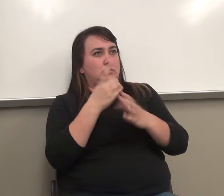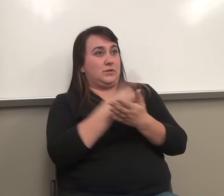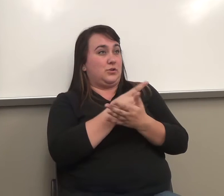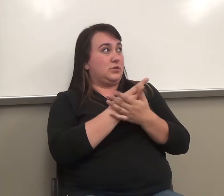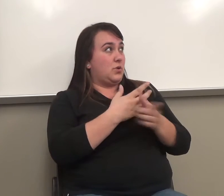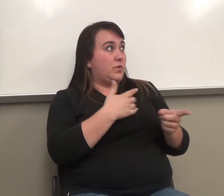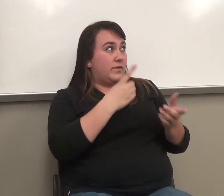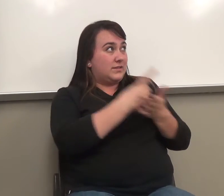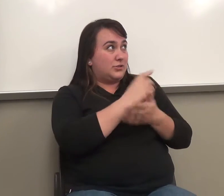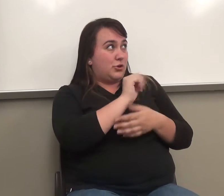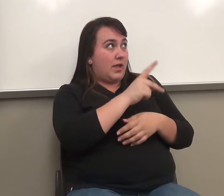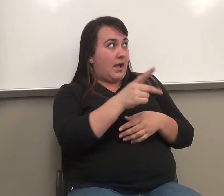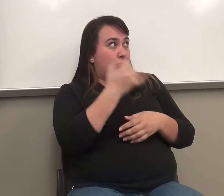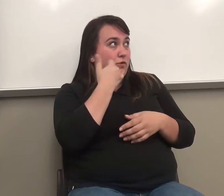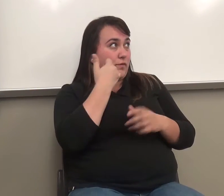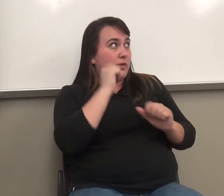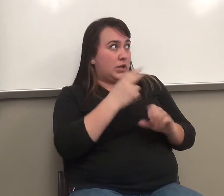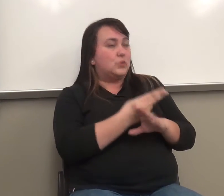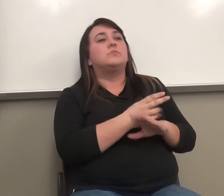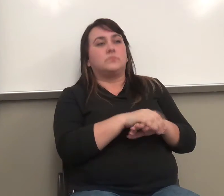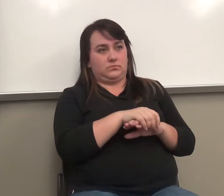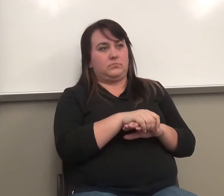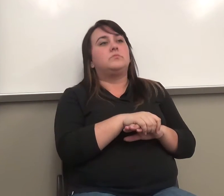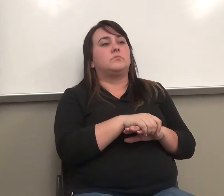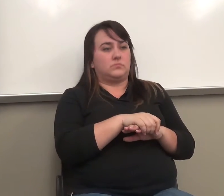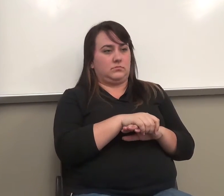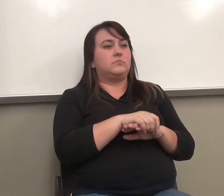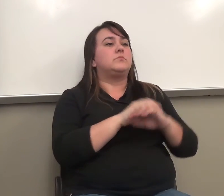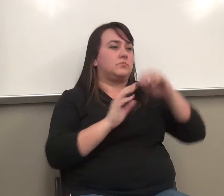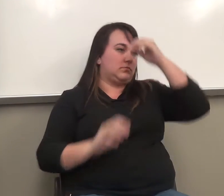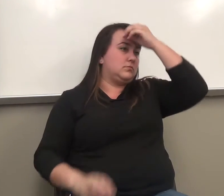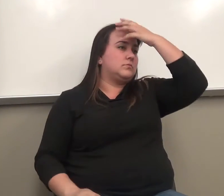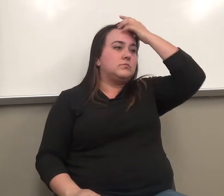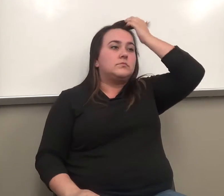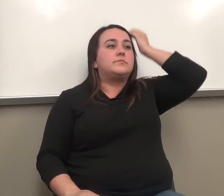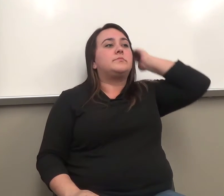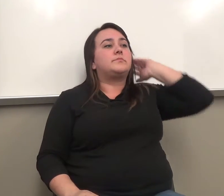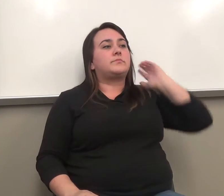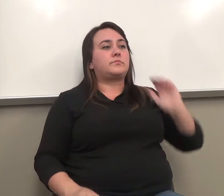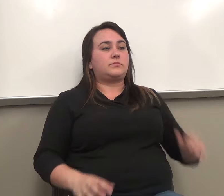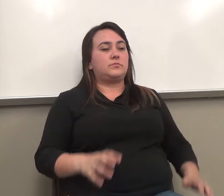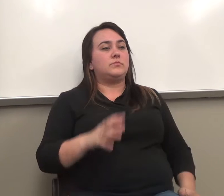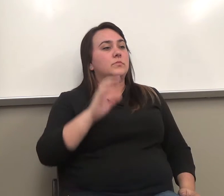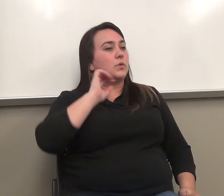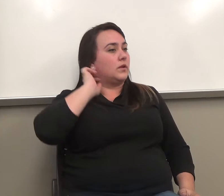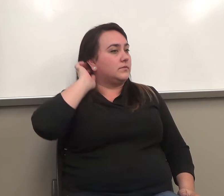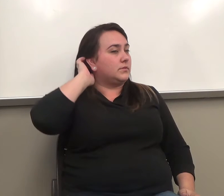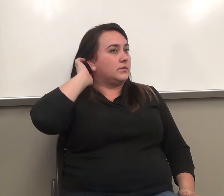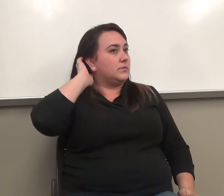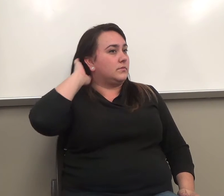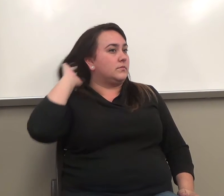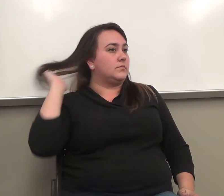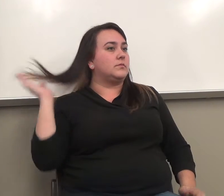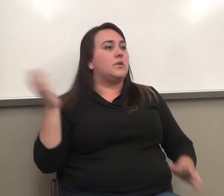to look for, yeah, to look up that stuff on the phone. Okay? Okay, so be sure to use a pen on